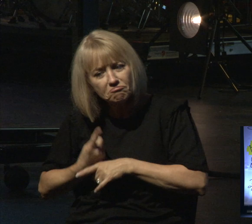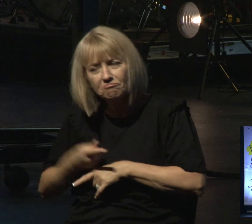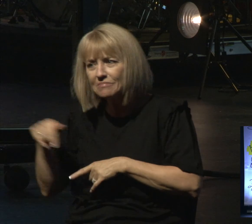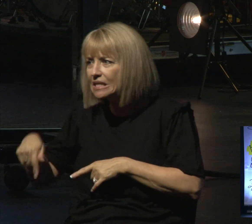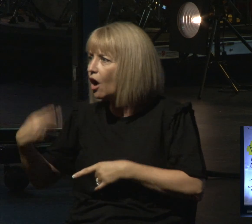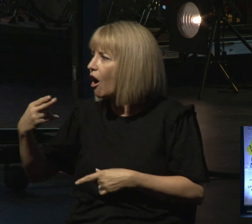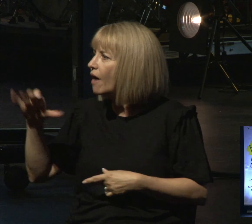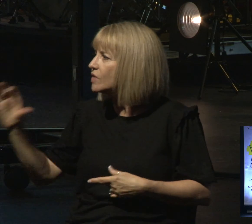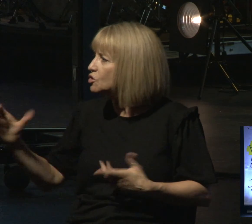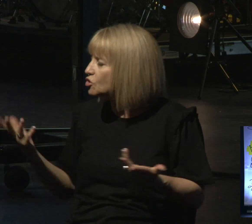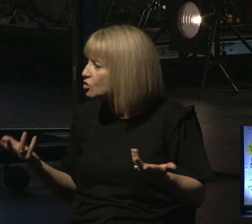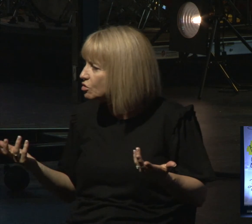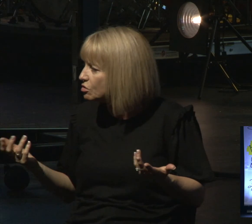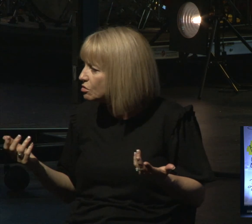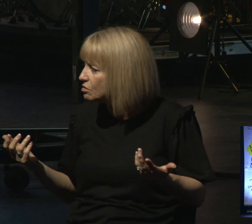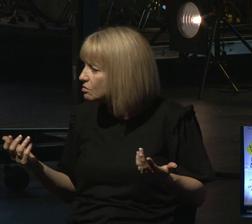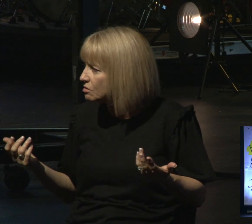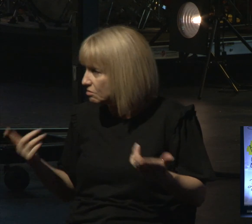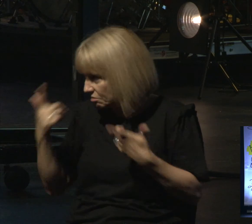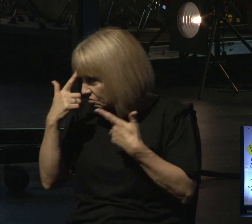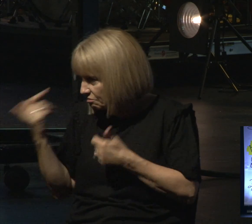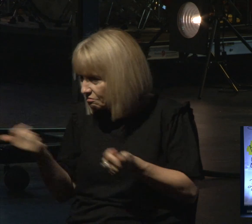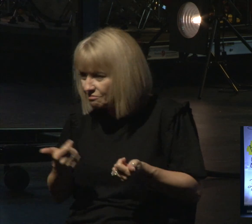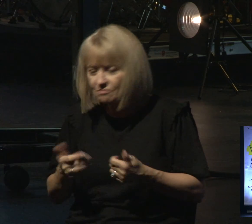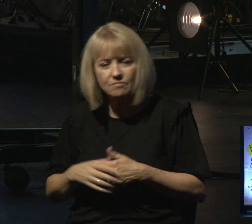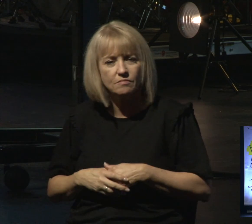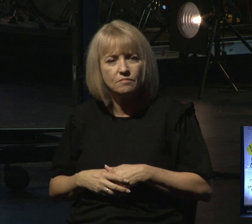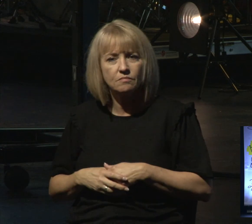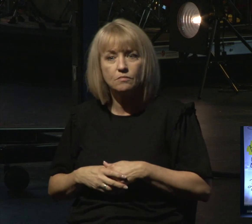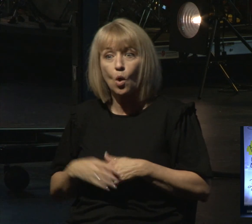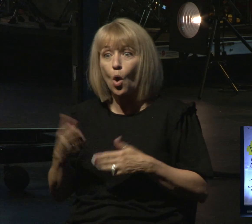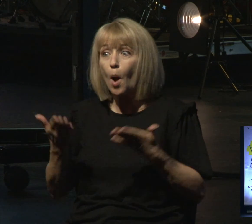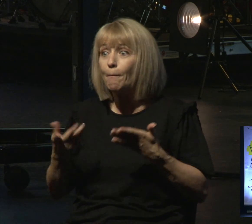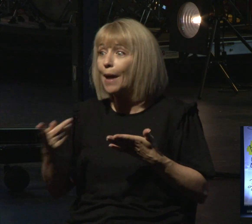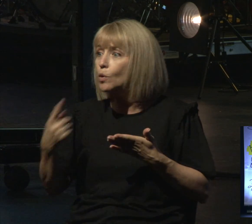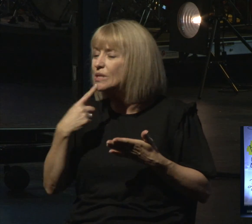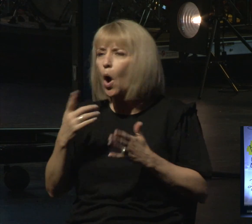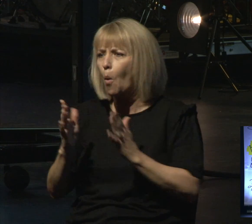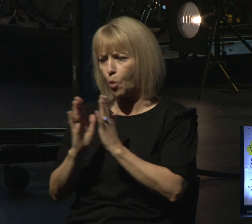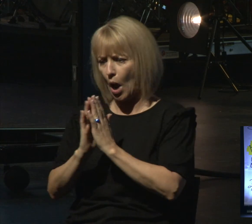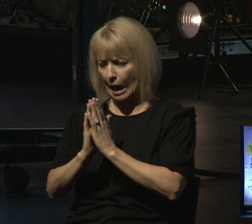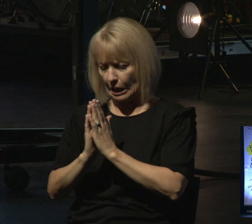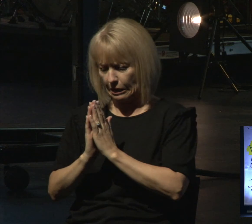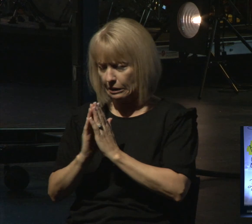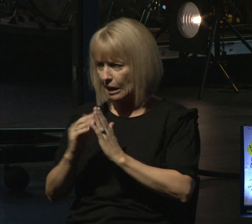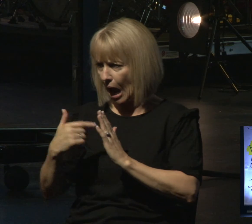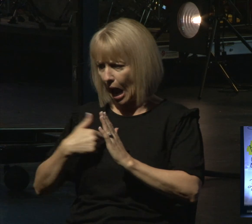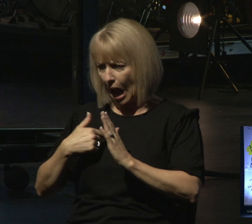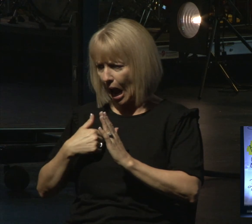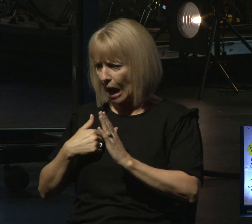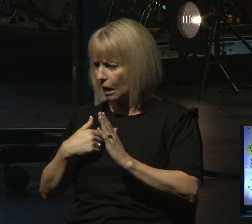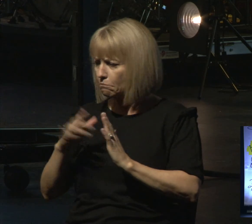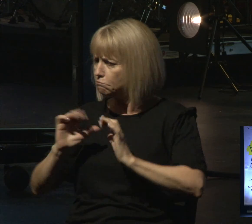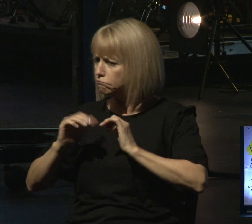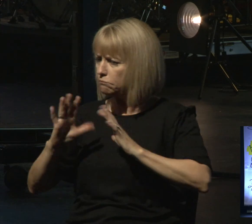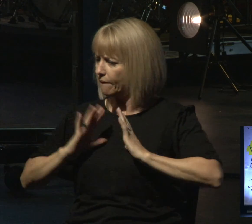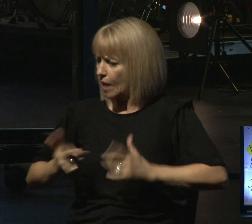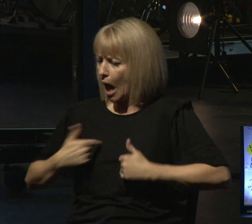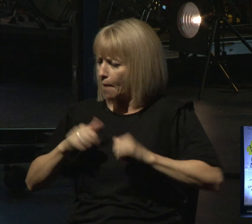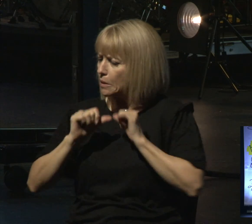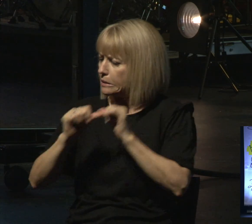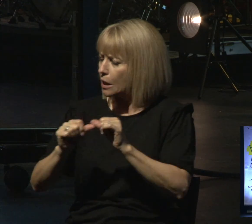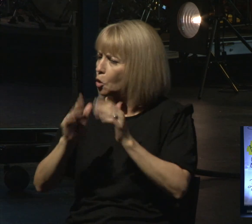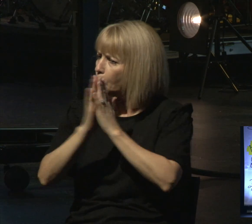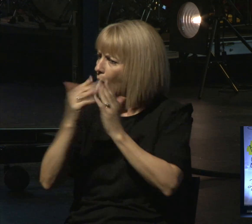Church. So click that start button. Or maybe you're here in this praying regularly. You're like, I've been praying regularly, so I'm going to continue